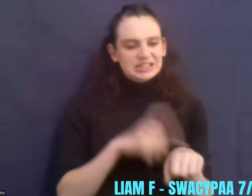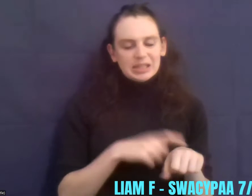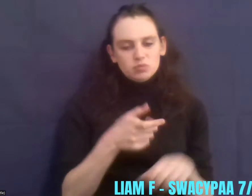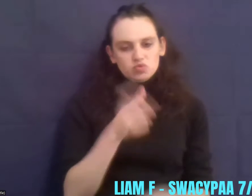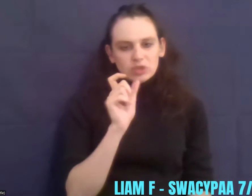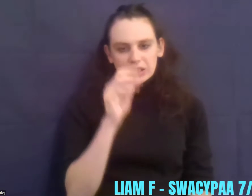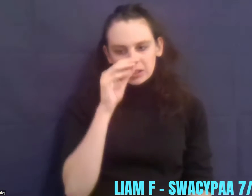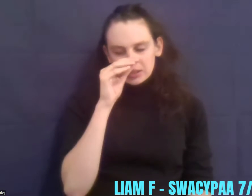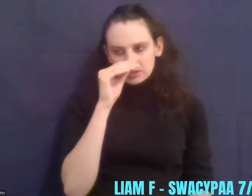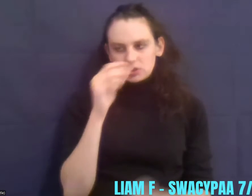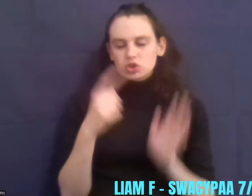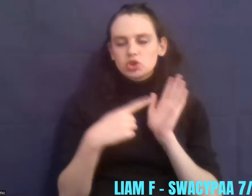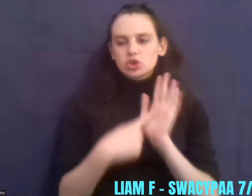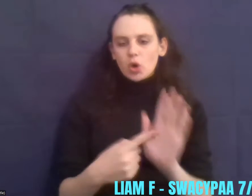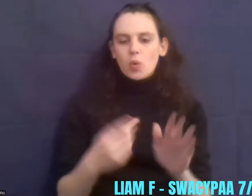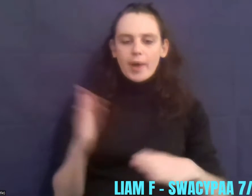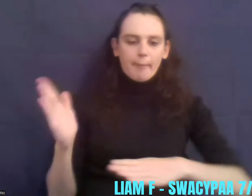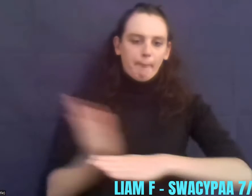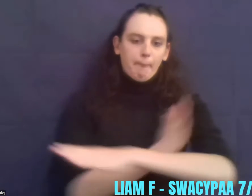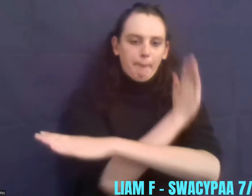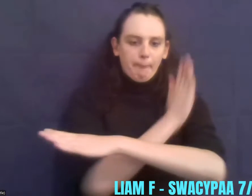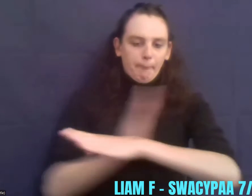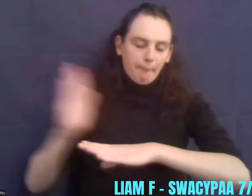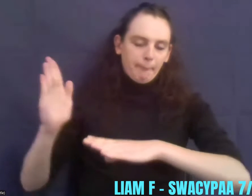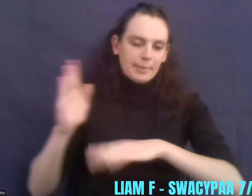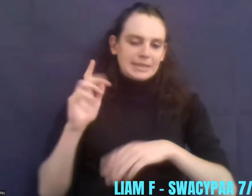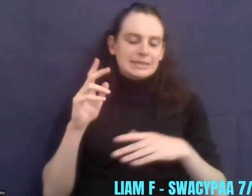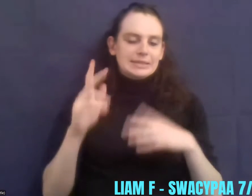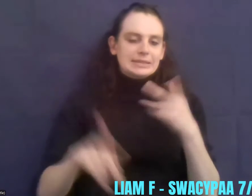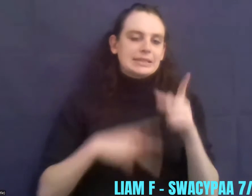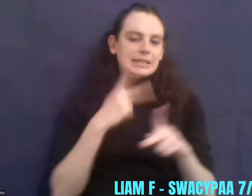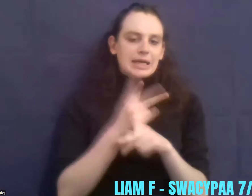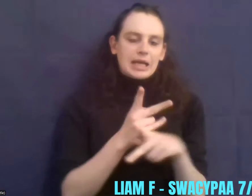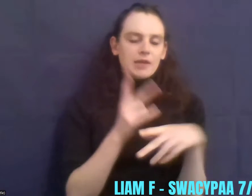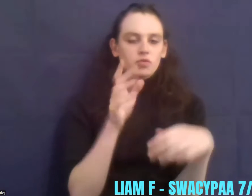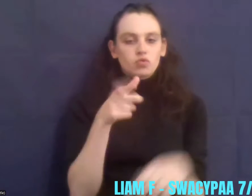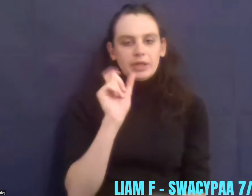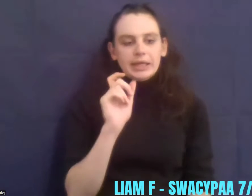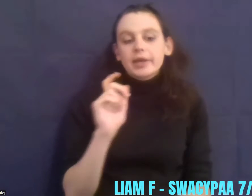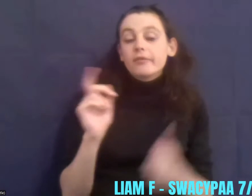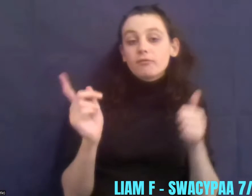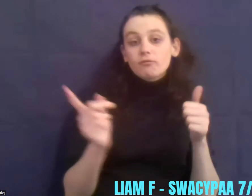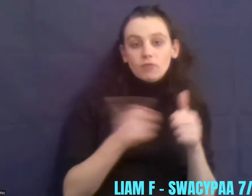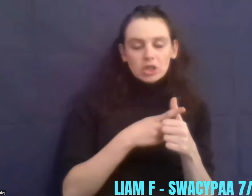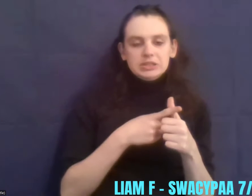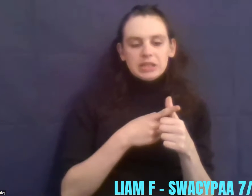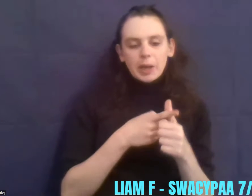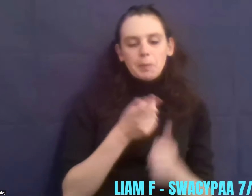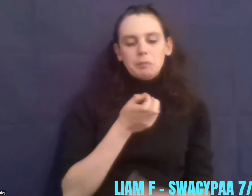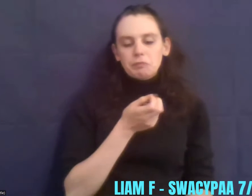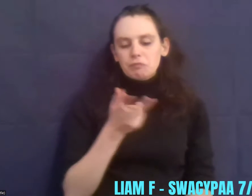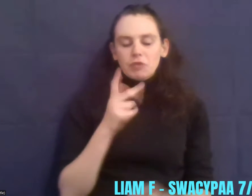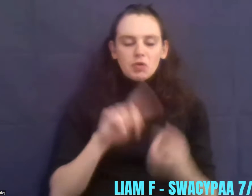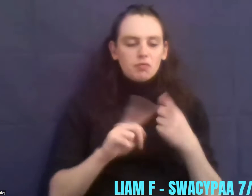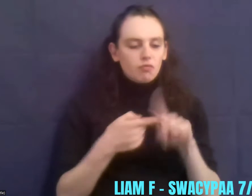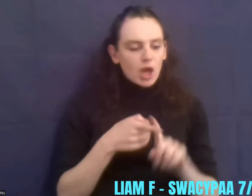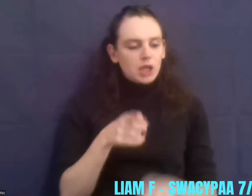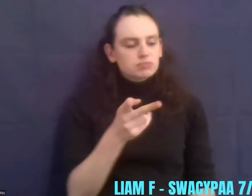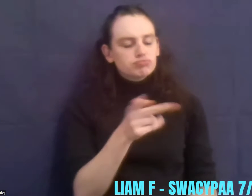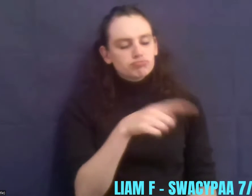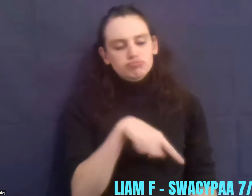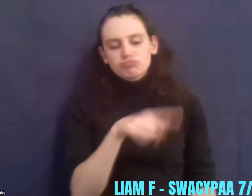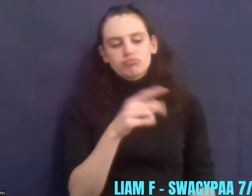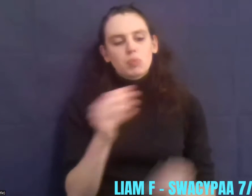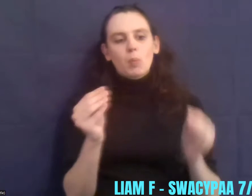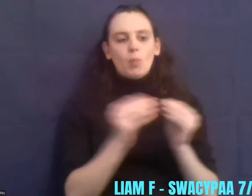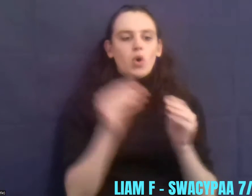the range of what my drinking looked like. First time I was with a couple buddies who both ended up more drunk than I was.